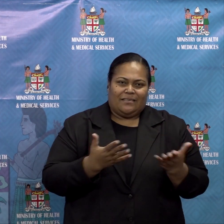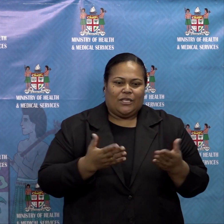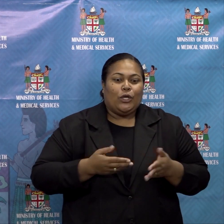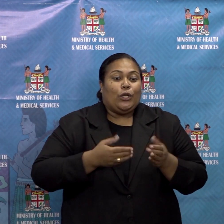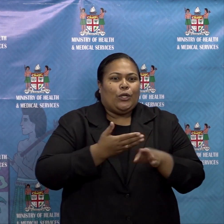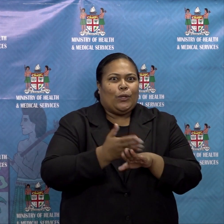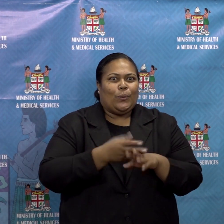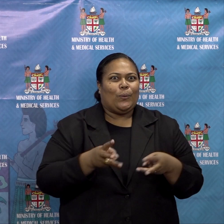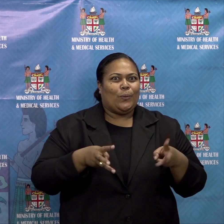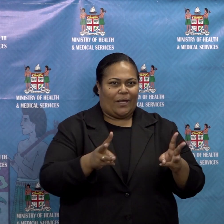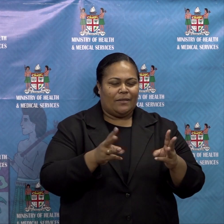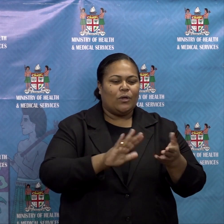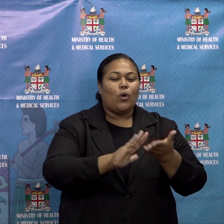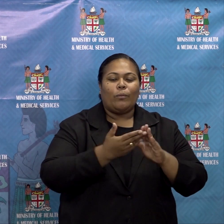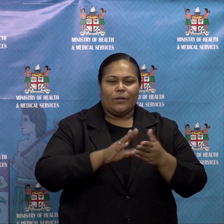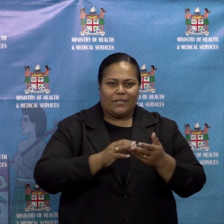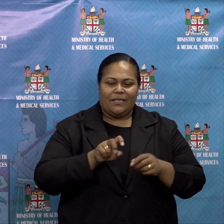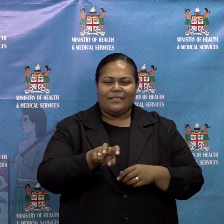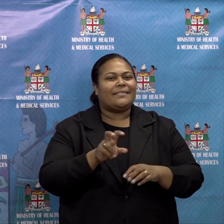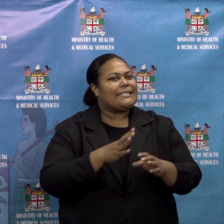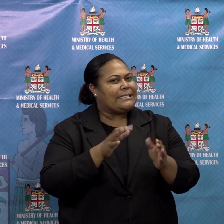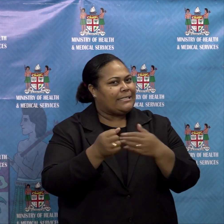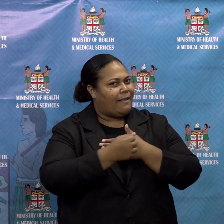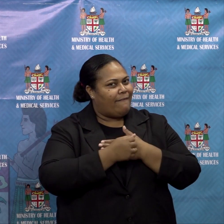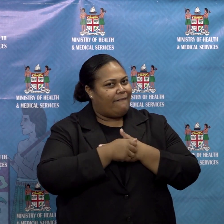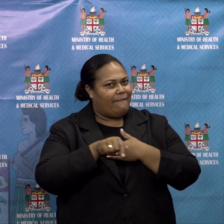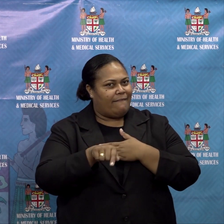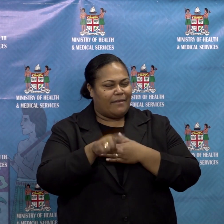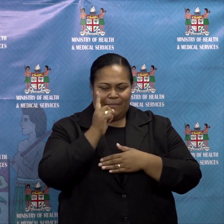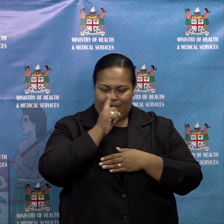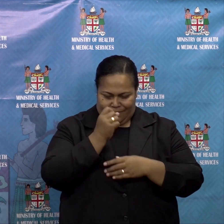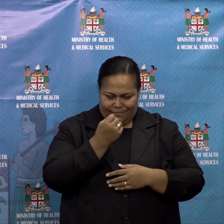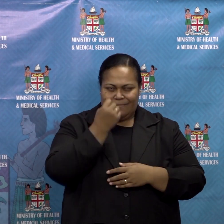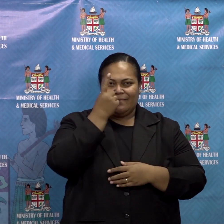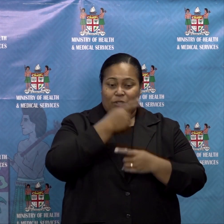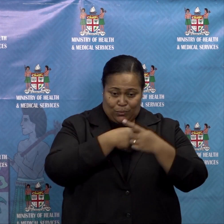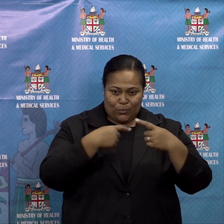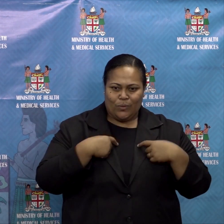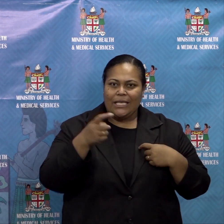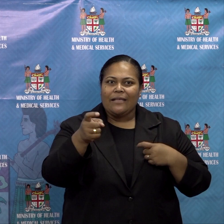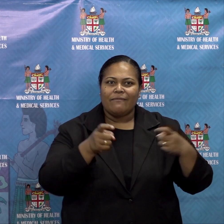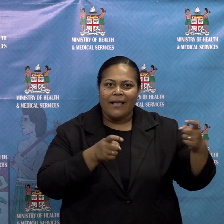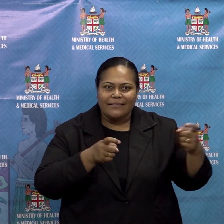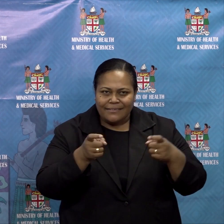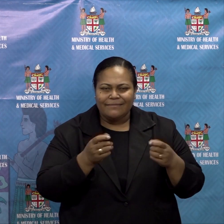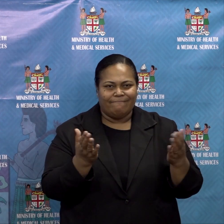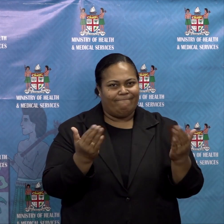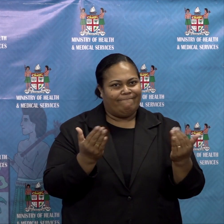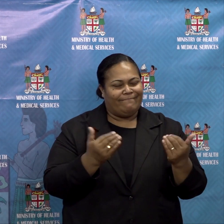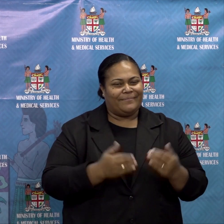vaccination services at the community under COVID safe measures, and we are inviting members of the public,